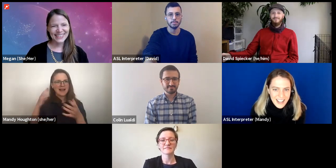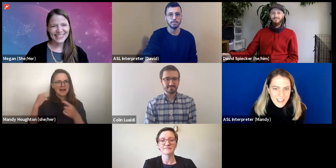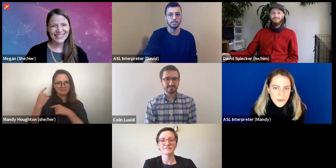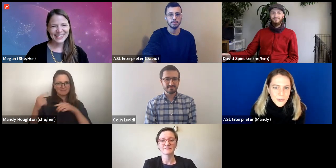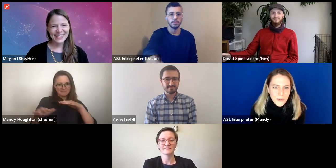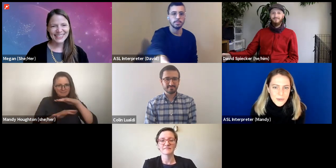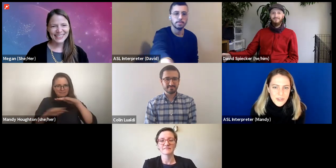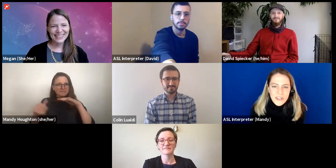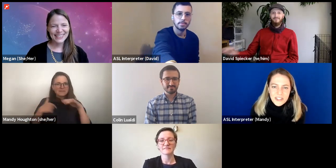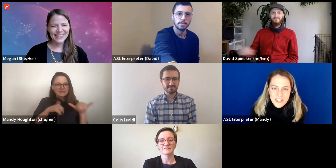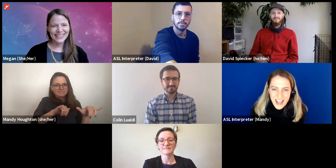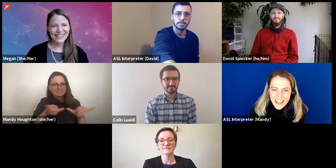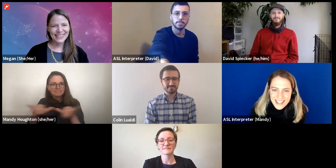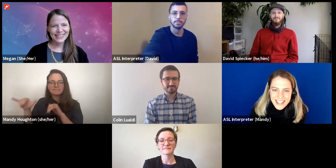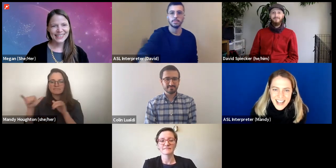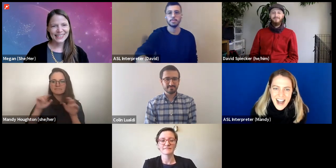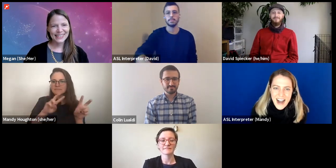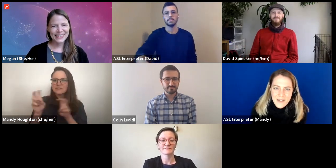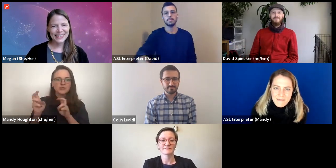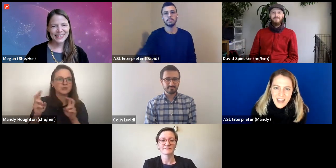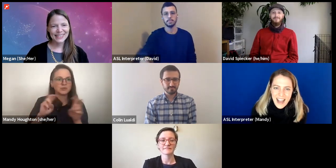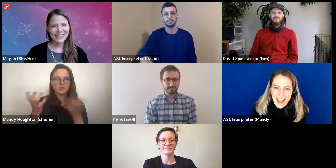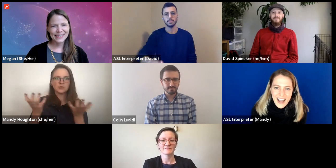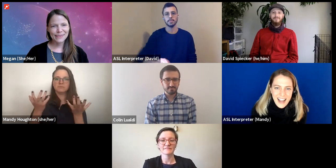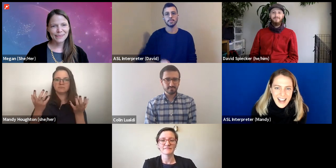journey through the field of science